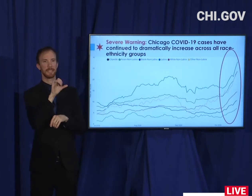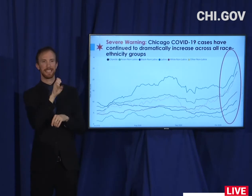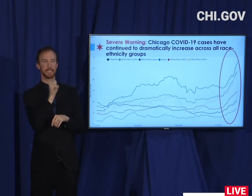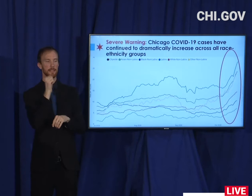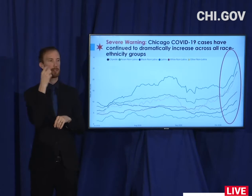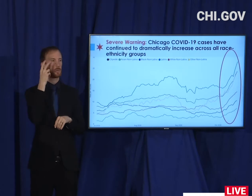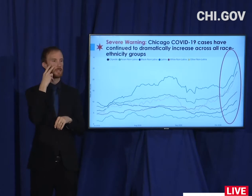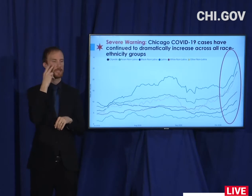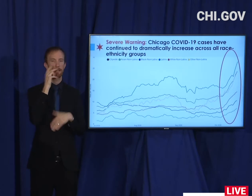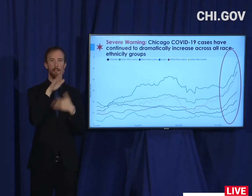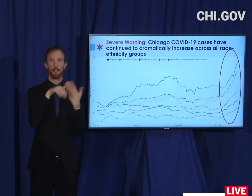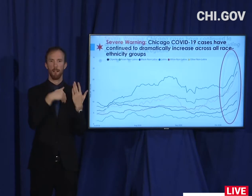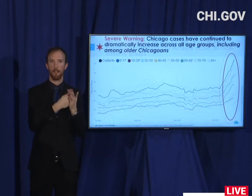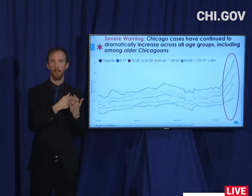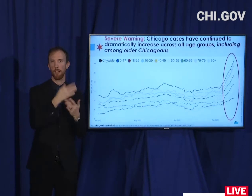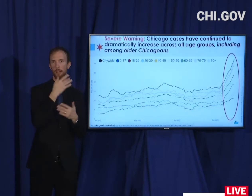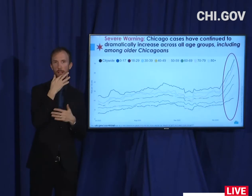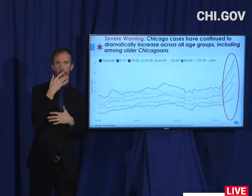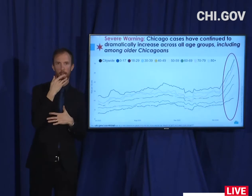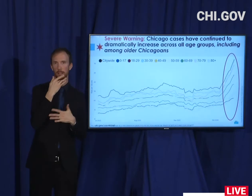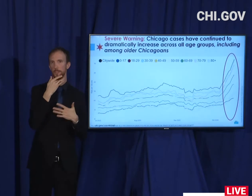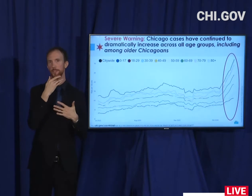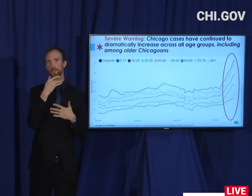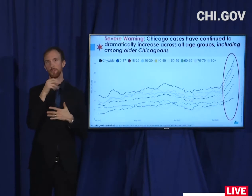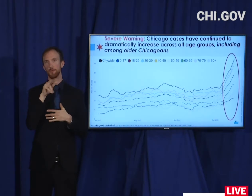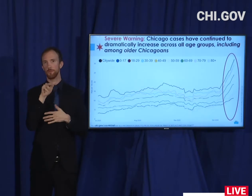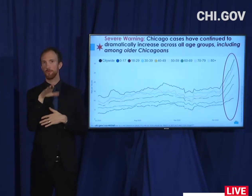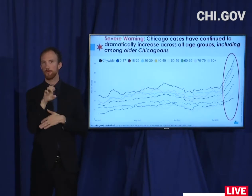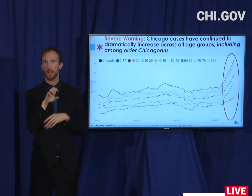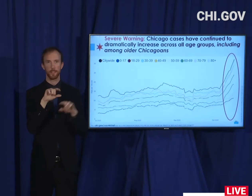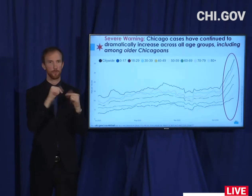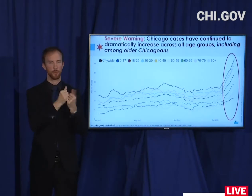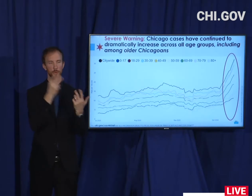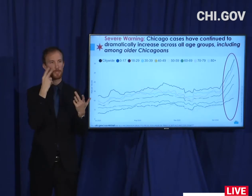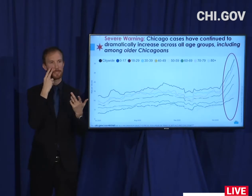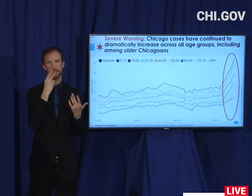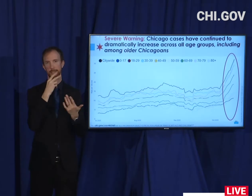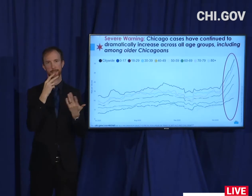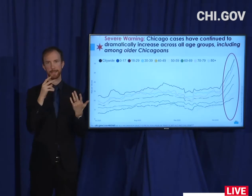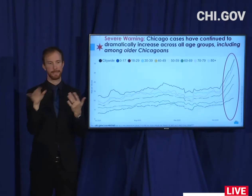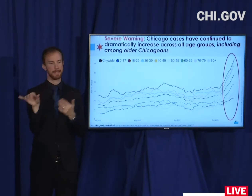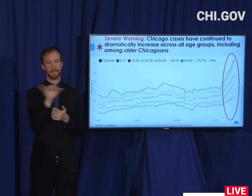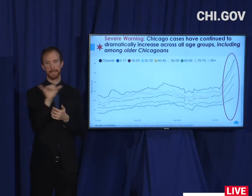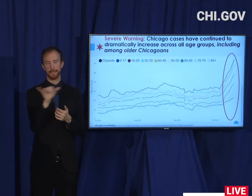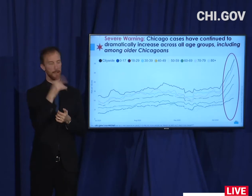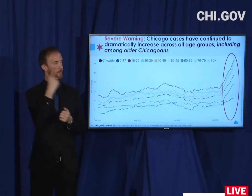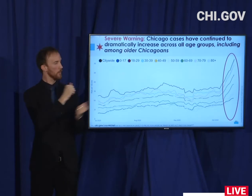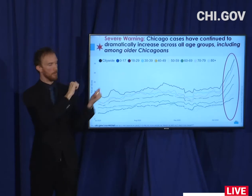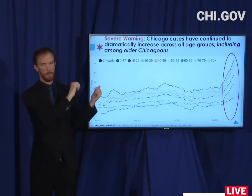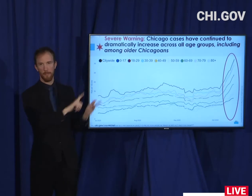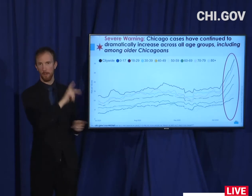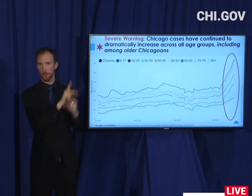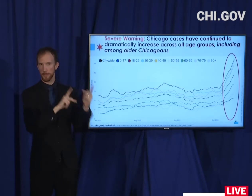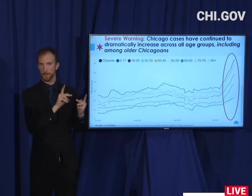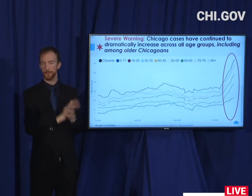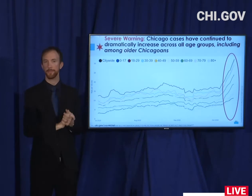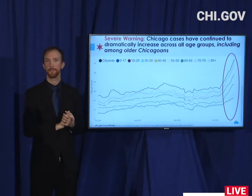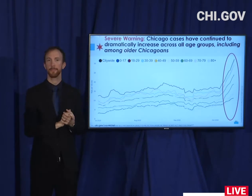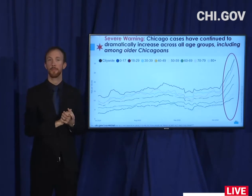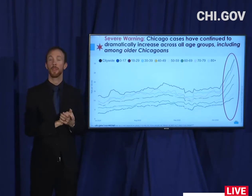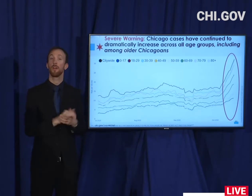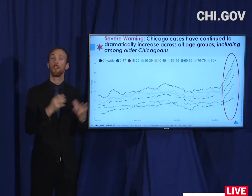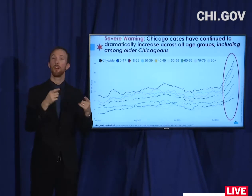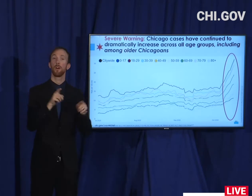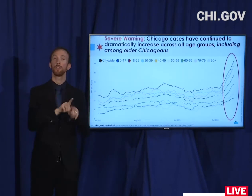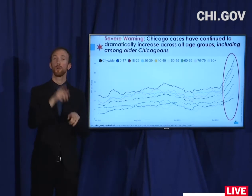race ethnicity groups. Similarly severe warning, continuing to dramatically increase across all age